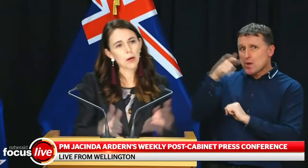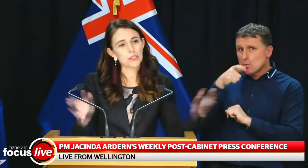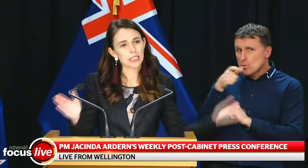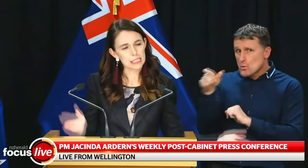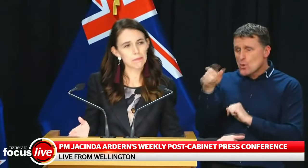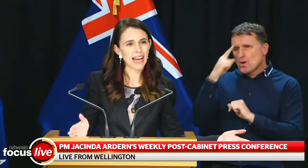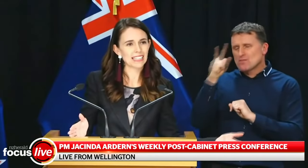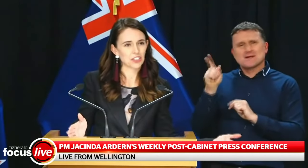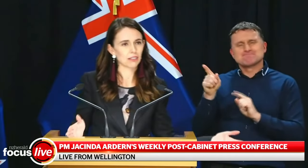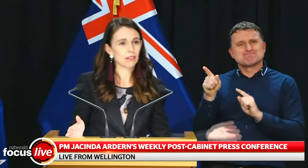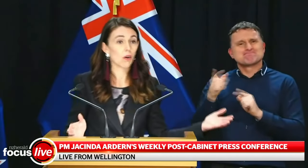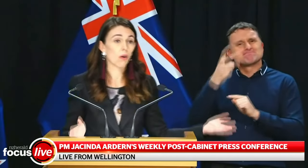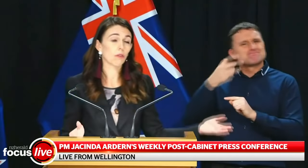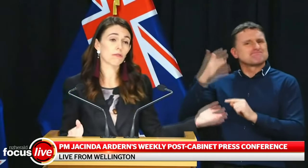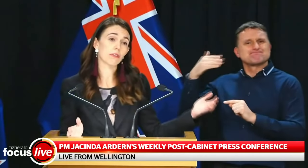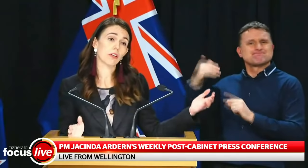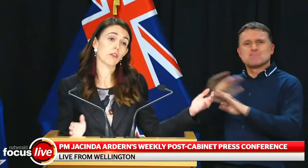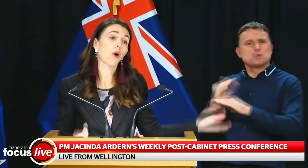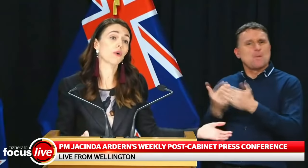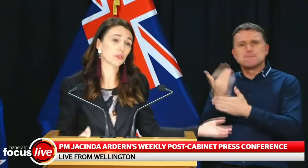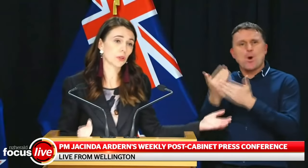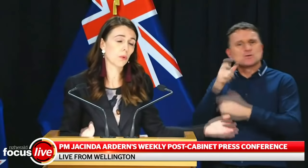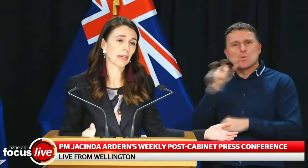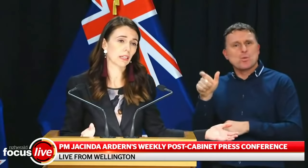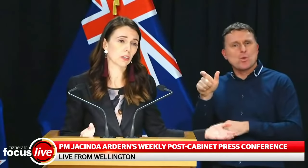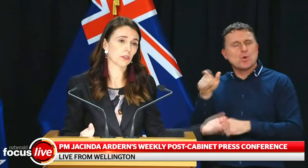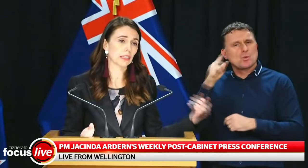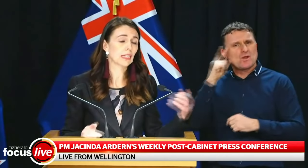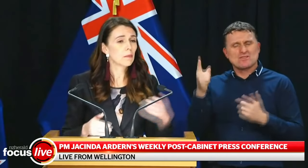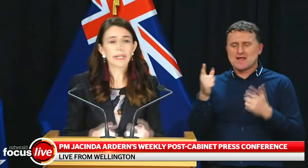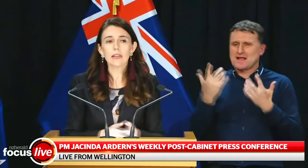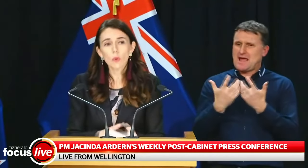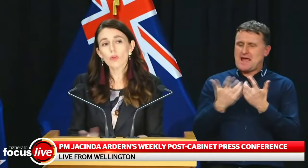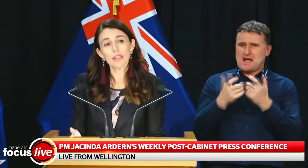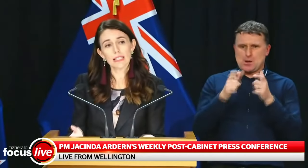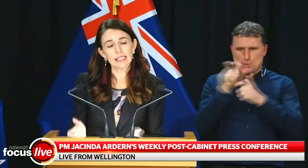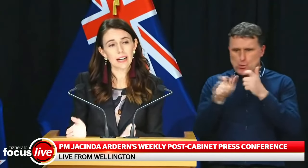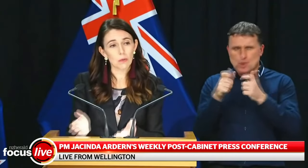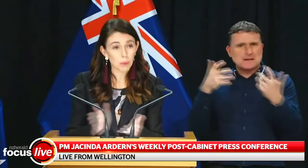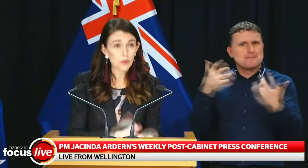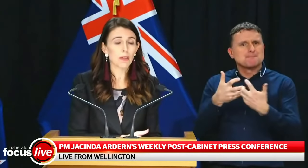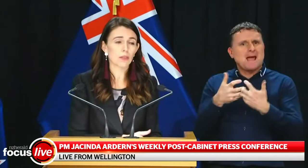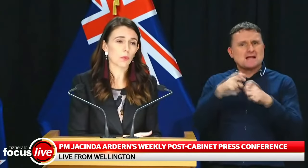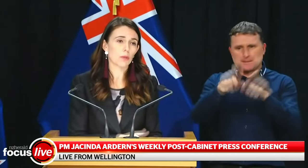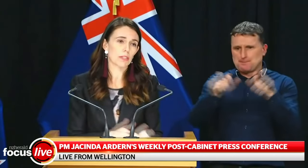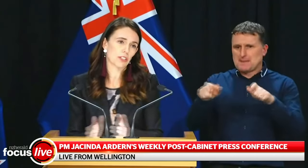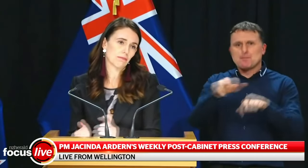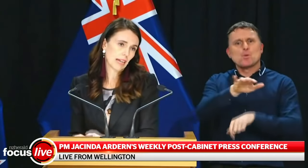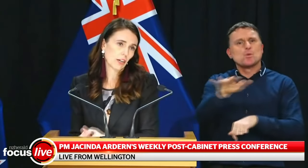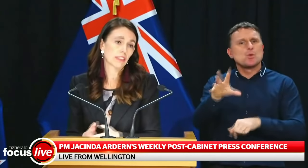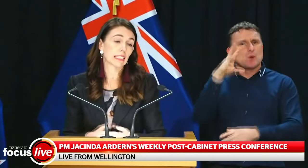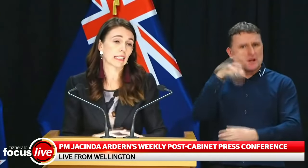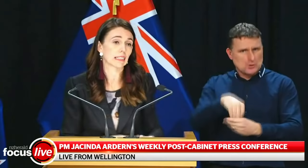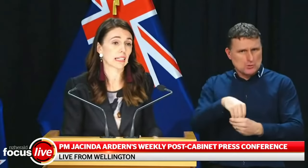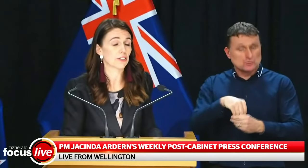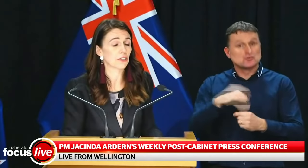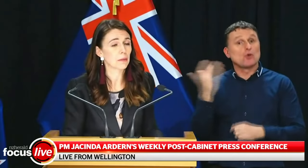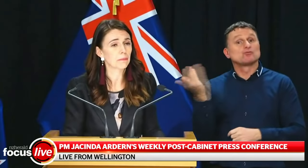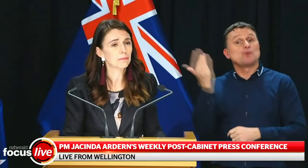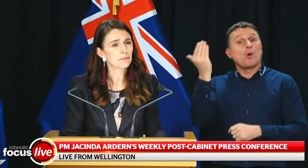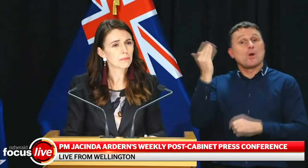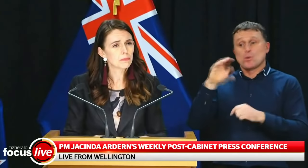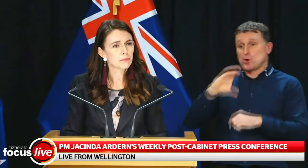we've proposed an expansion of those who will be included. But again, all of that's set out both by the Royal Commission and obviously in the